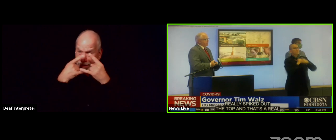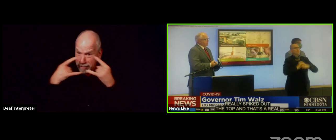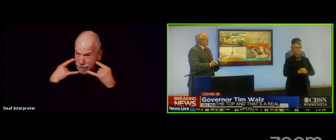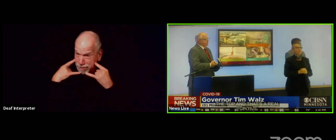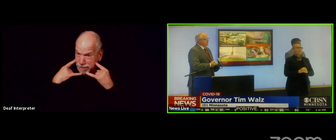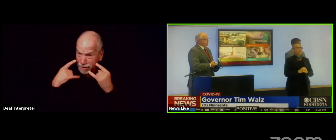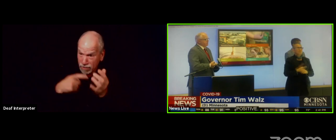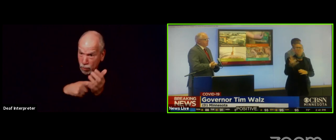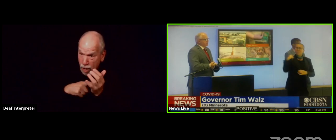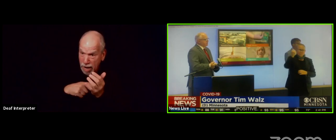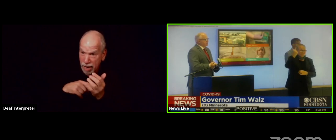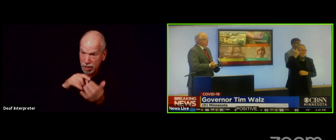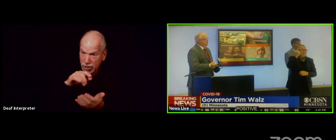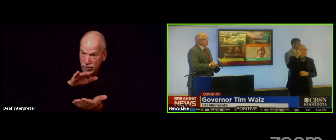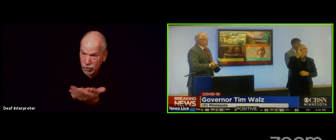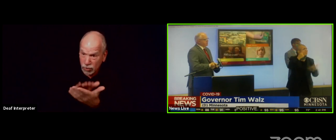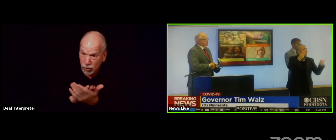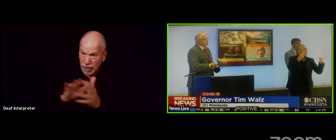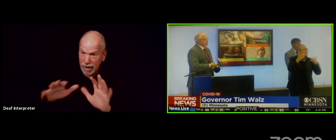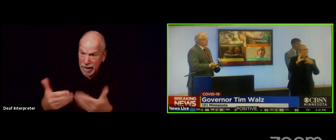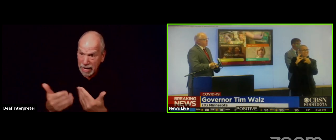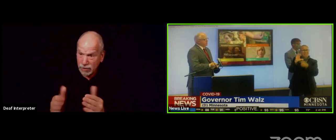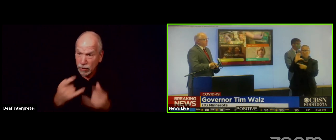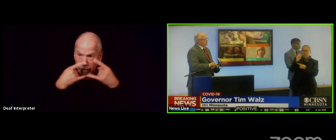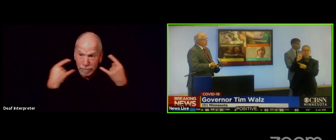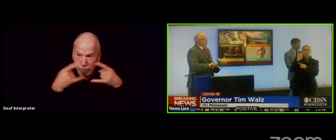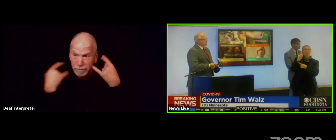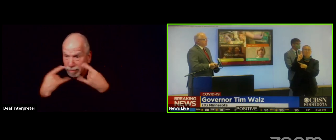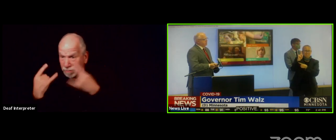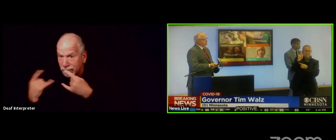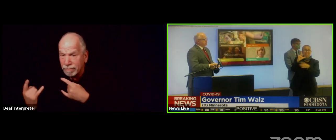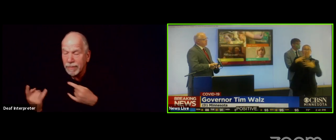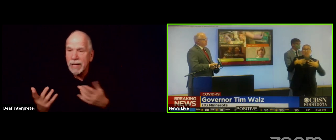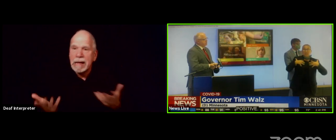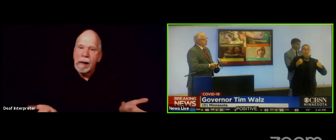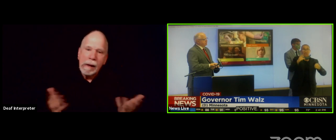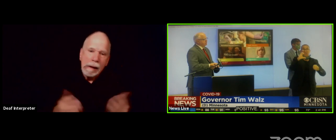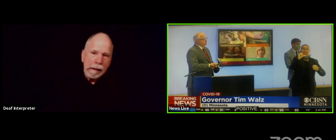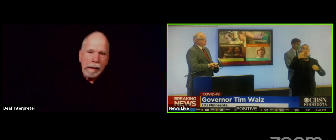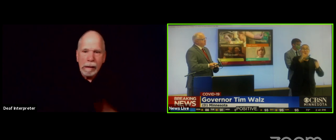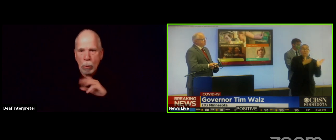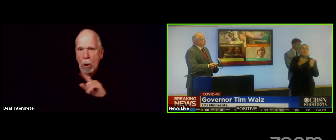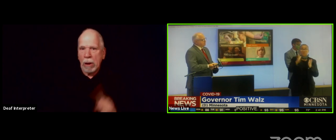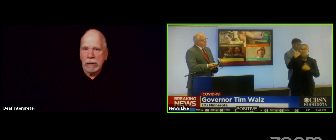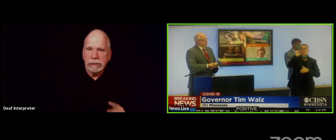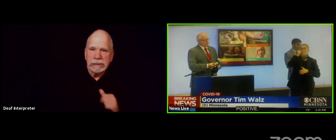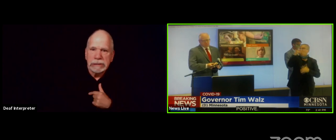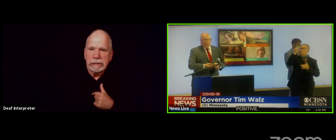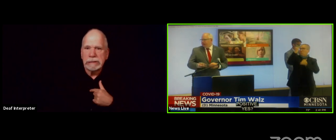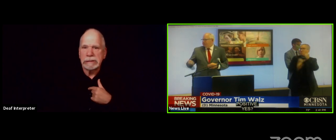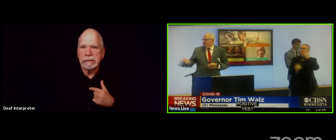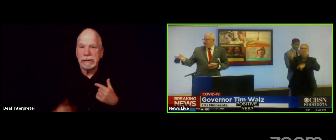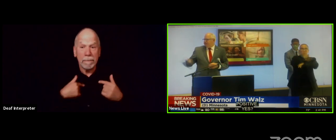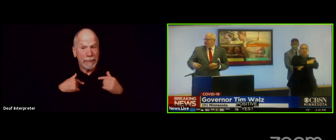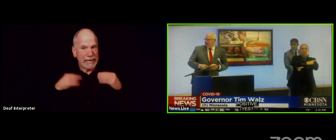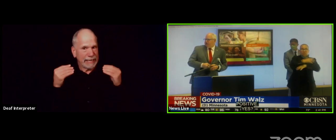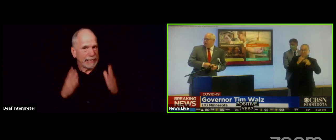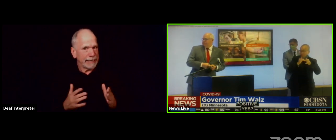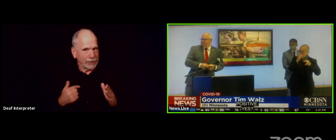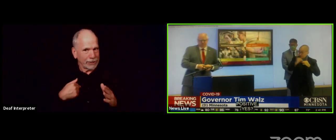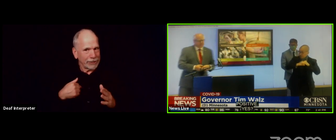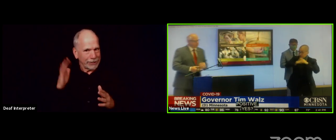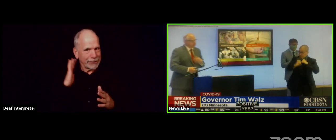covered care agreements with health plans are expiring tomorrow. Is that going to be extended? Yeah, Jan, if you talk,